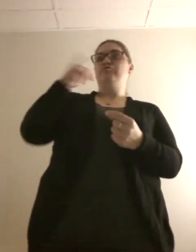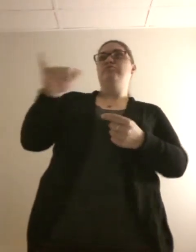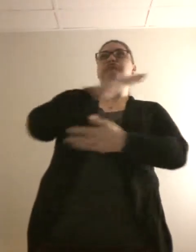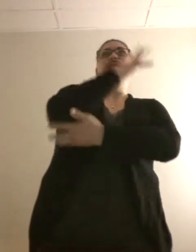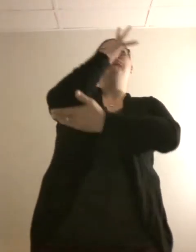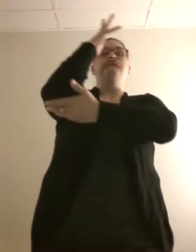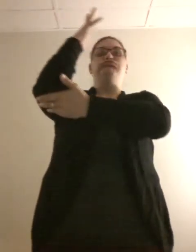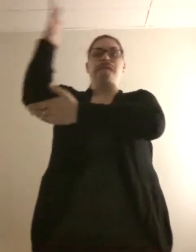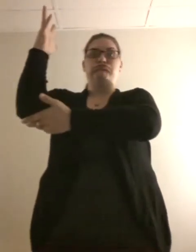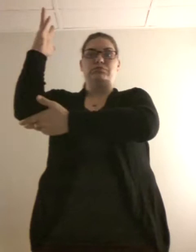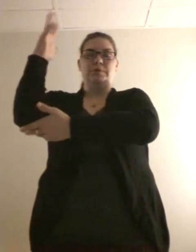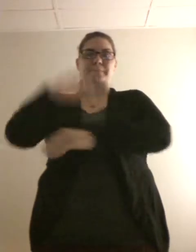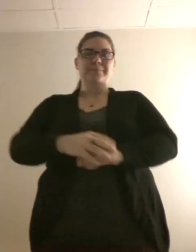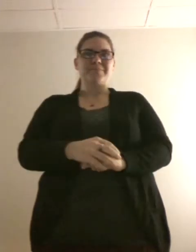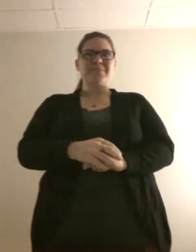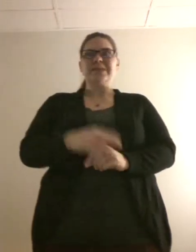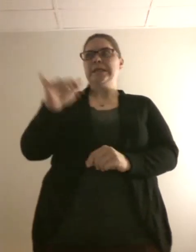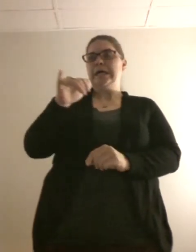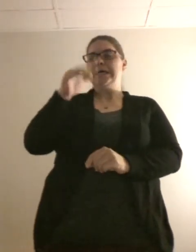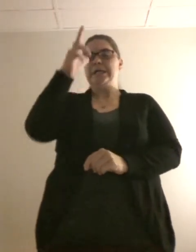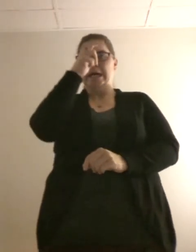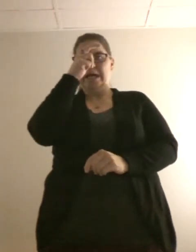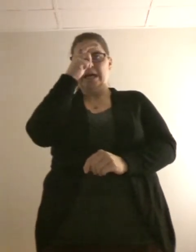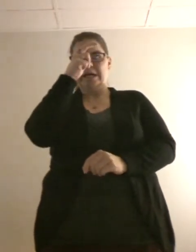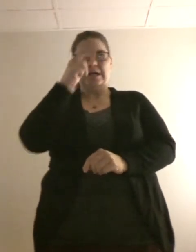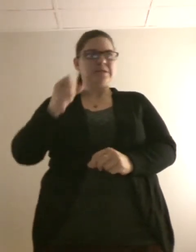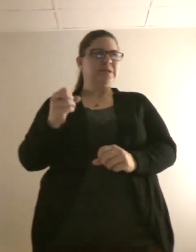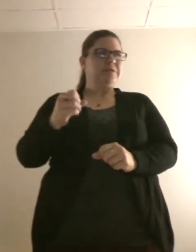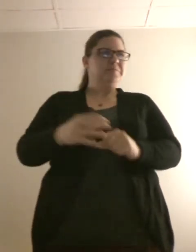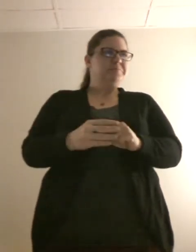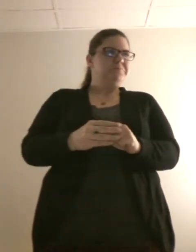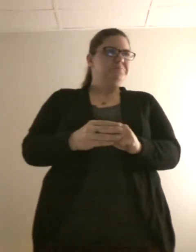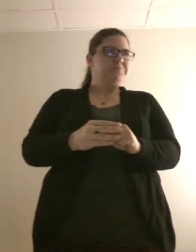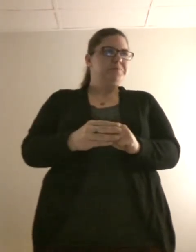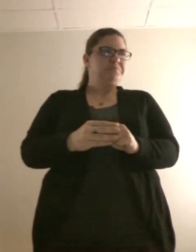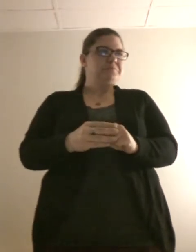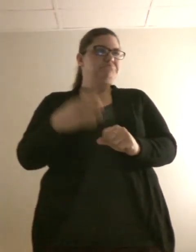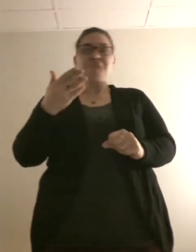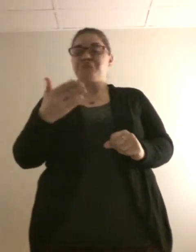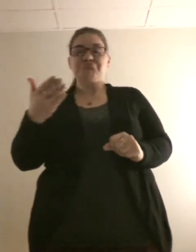ant. What else was in the movie that could help us understand how she changed sizes?